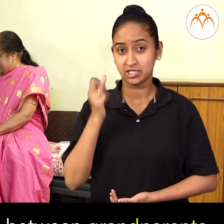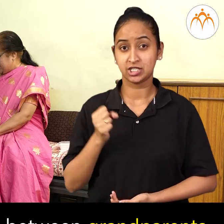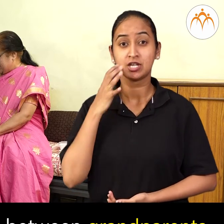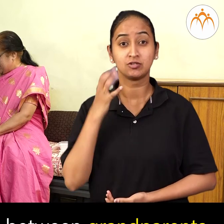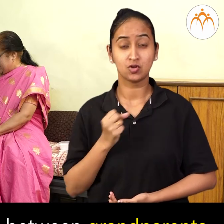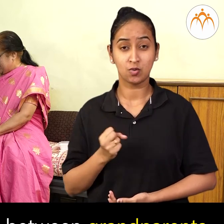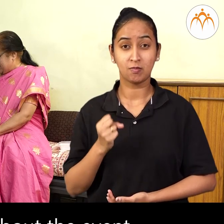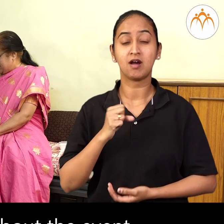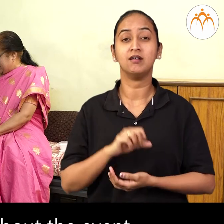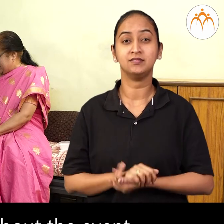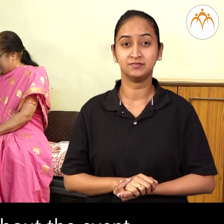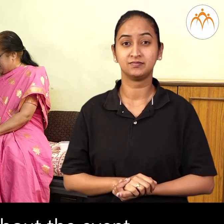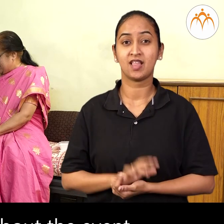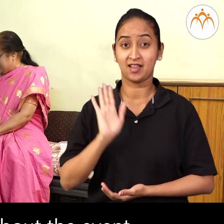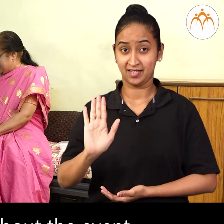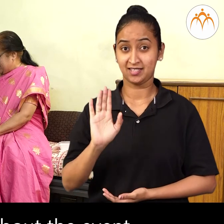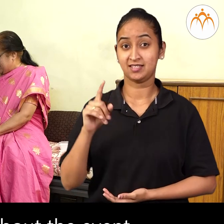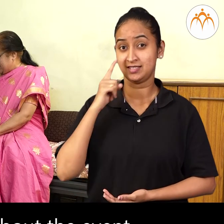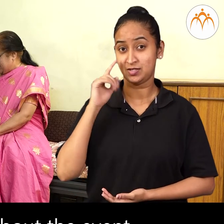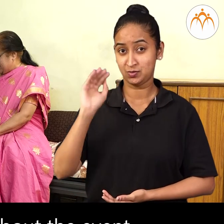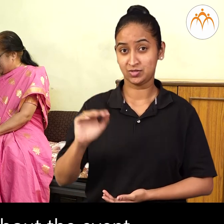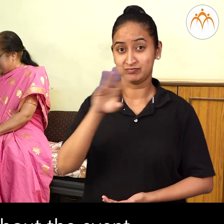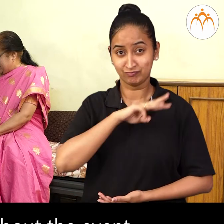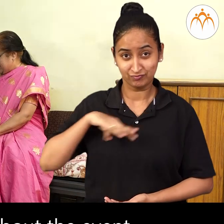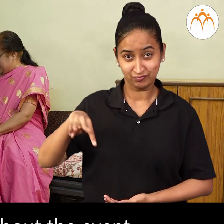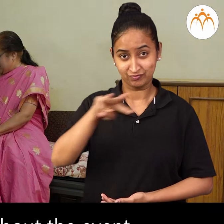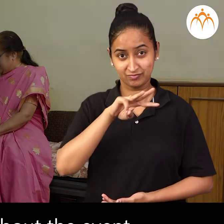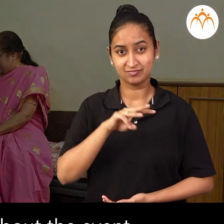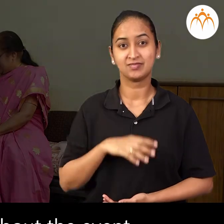grandparents and Dhanu about the event.